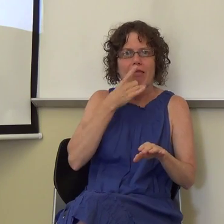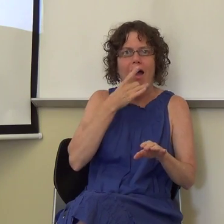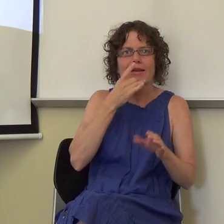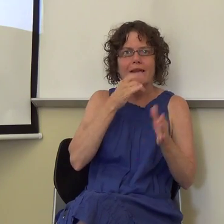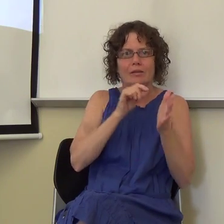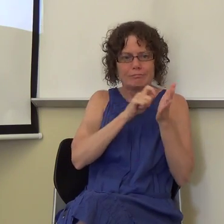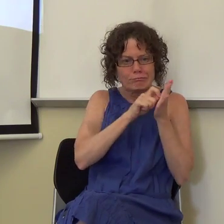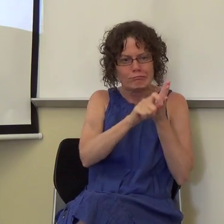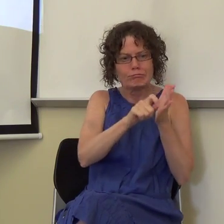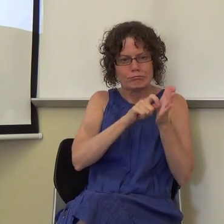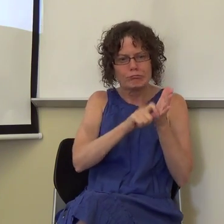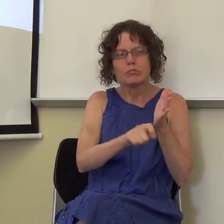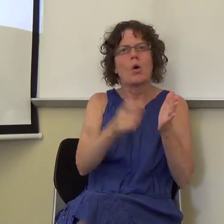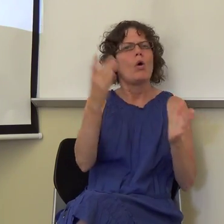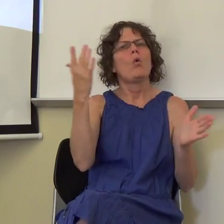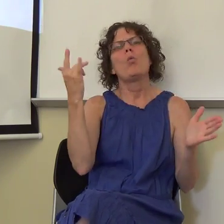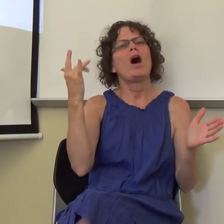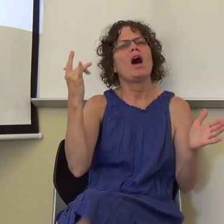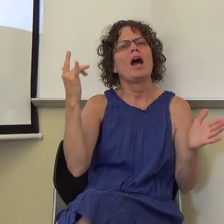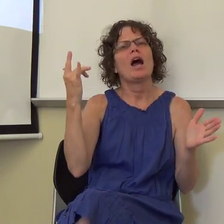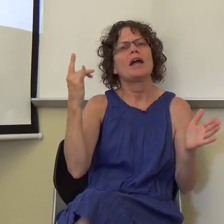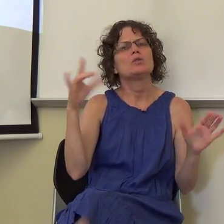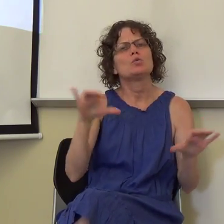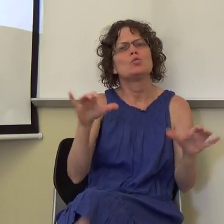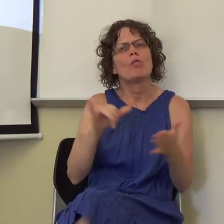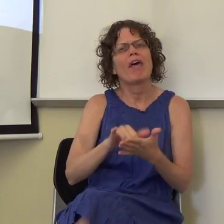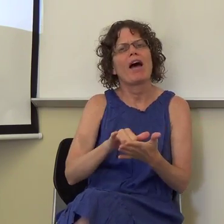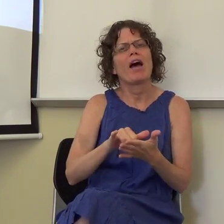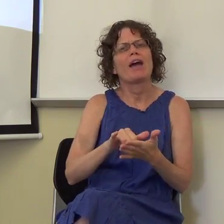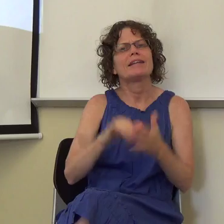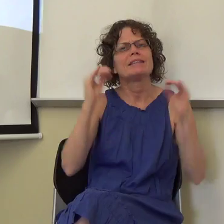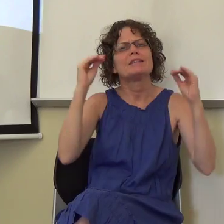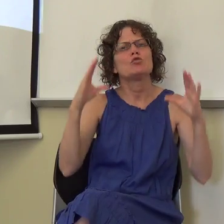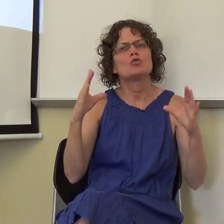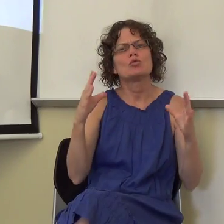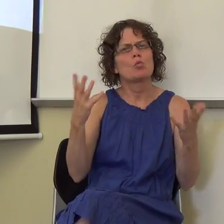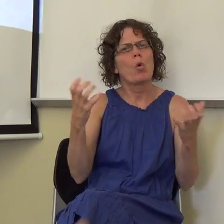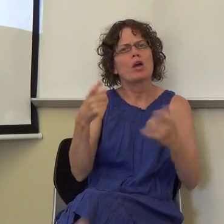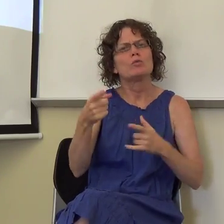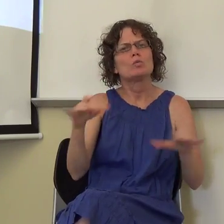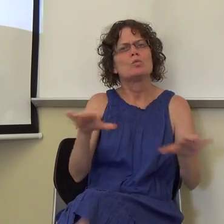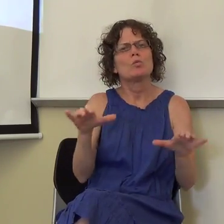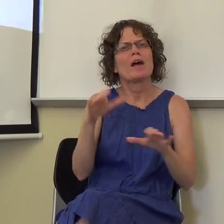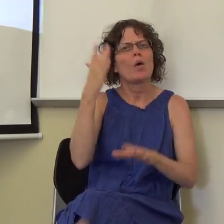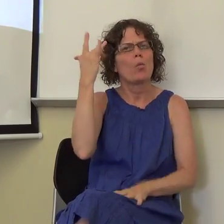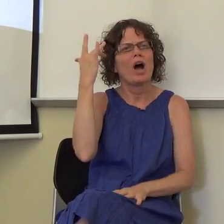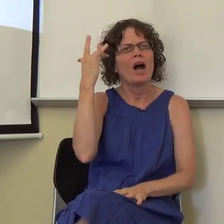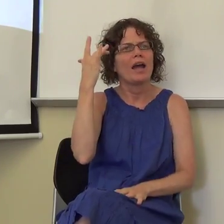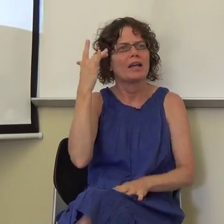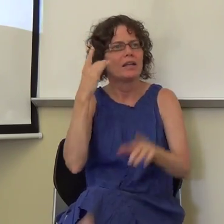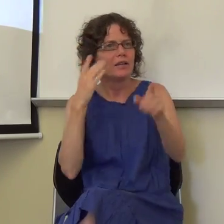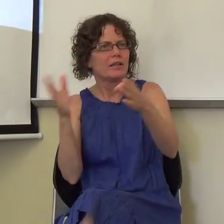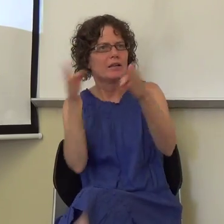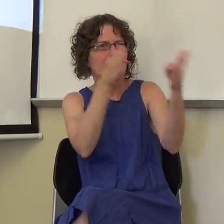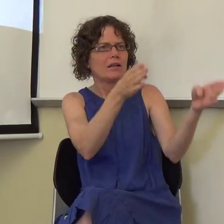you doing that? Why do teachers tell you to highlight the important things? So that it would be easier for you